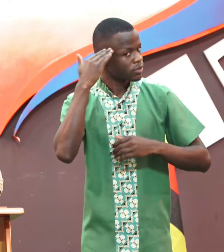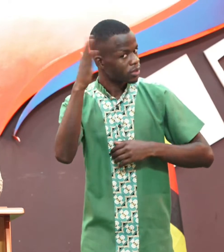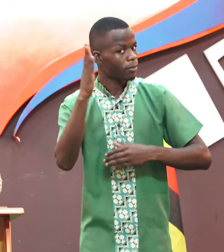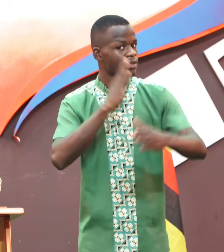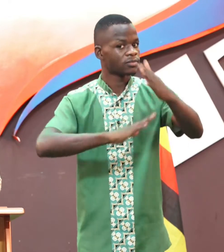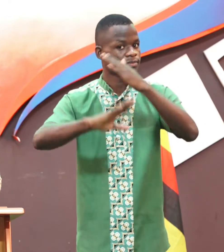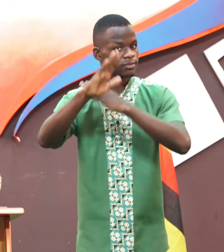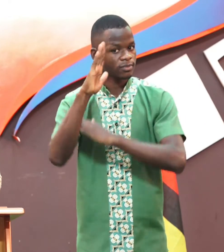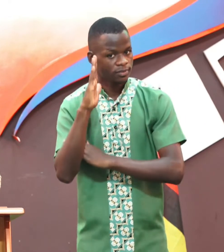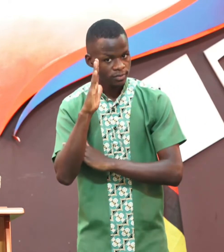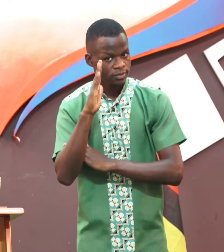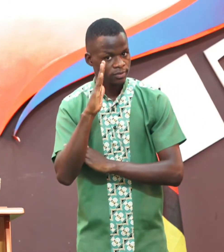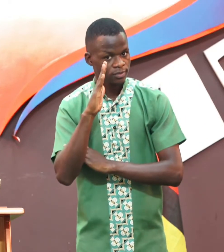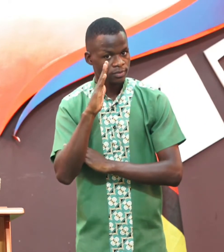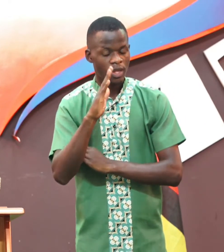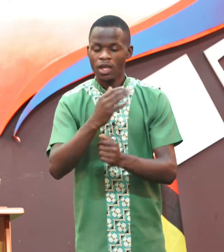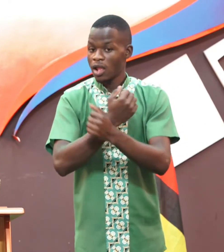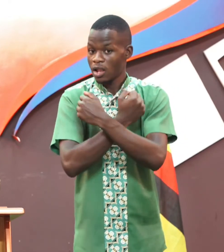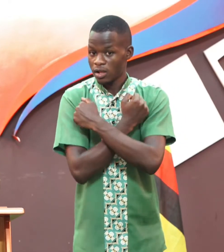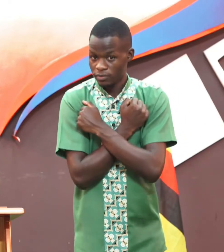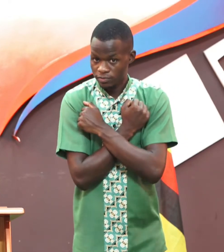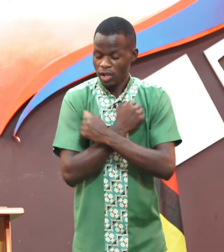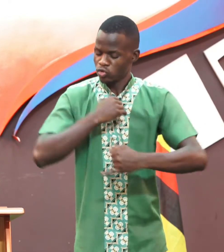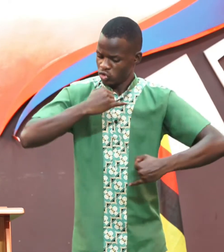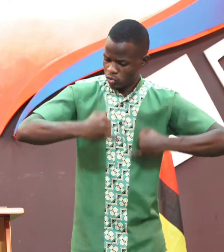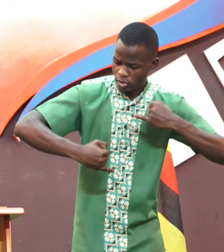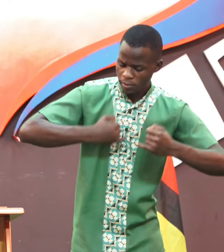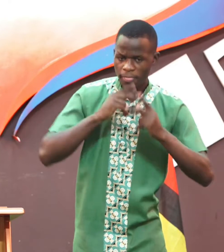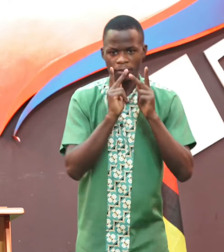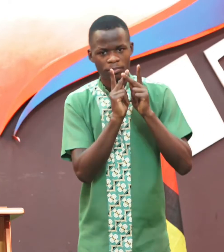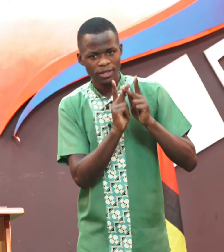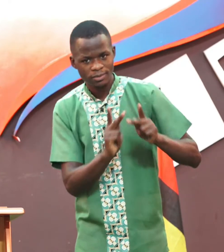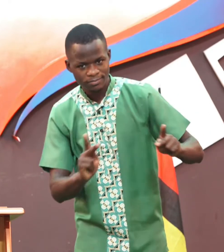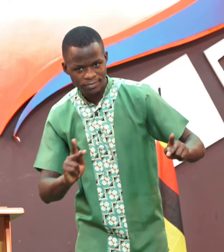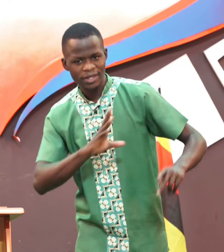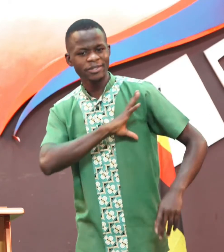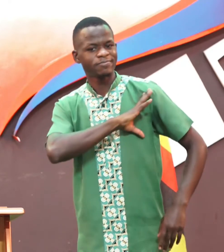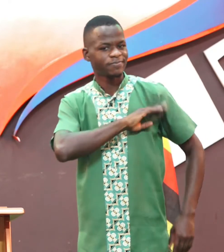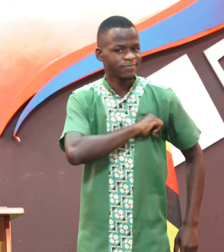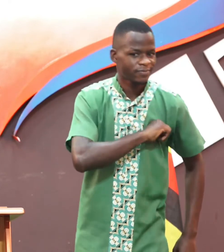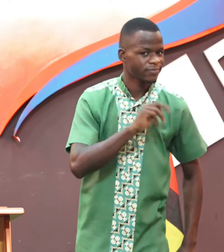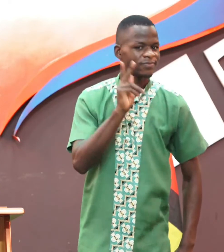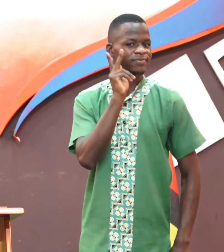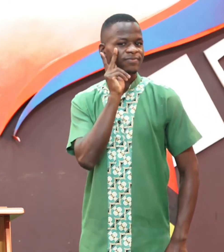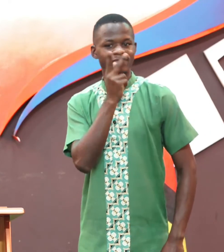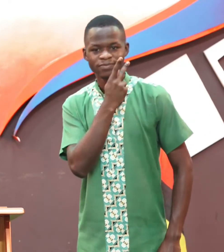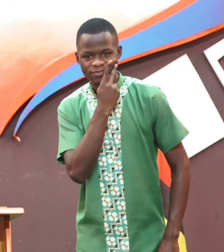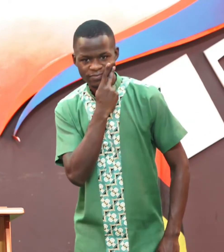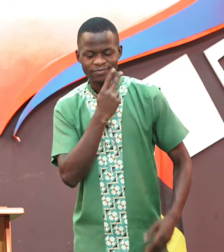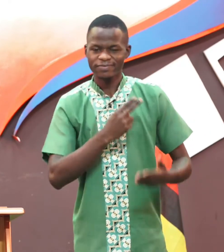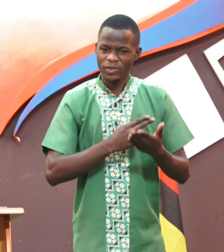not love does not know God. Love, joy, peace, patience, kindness,